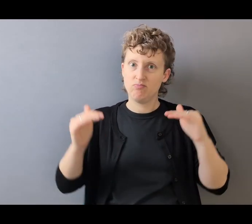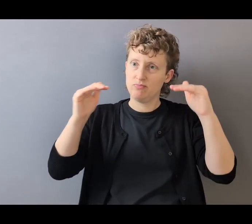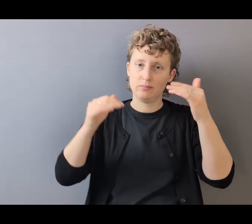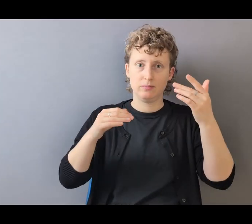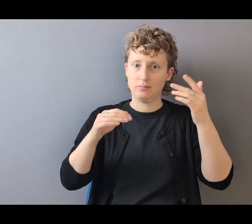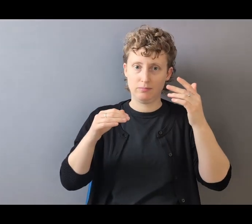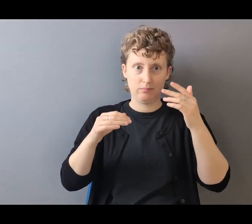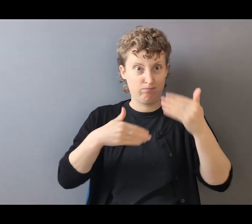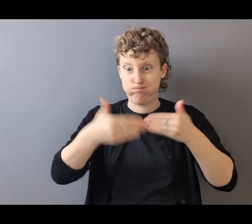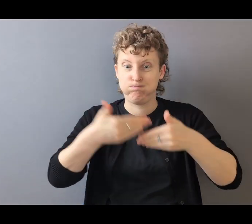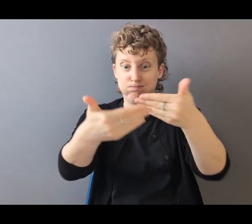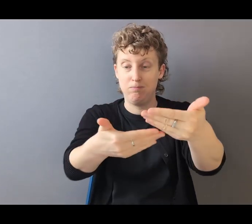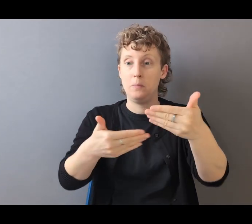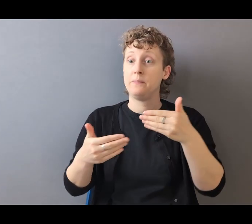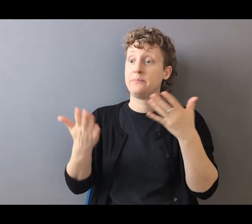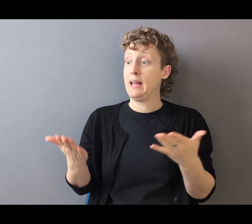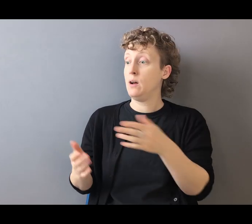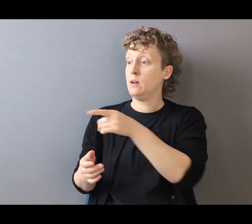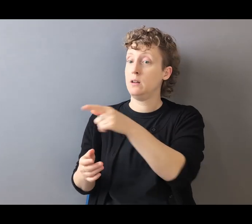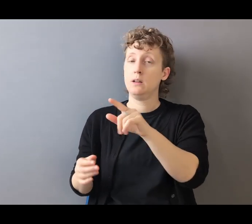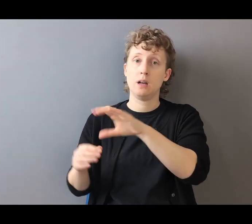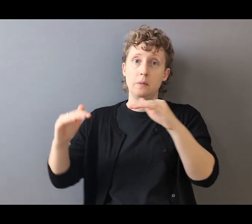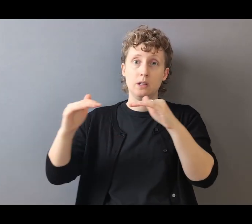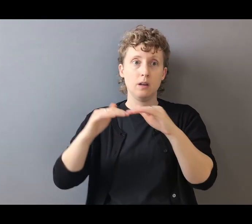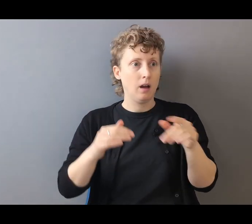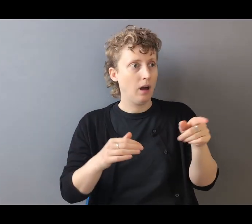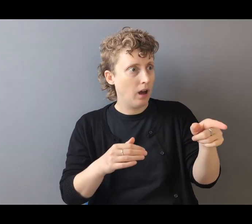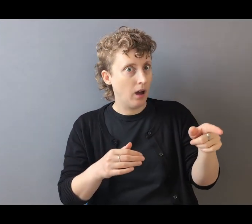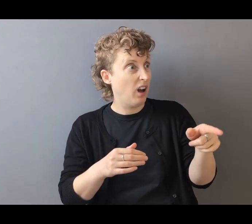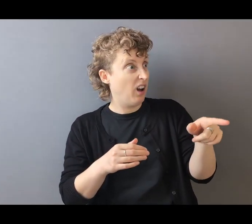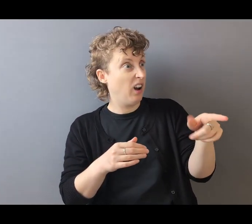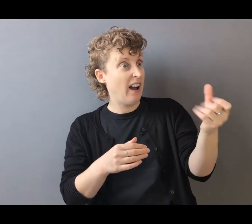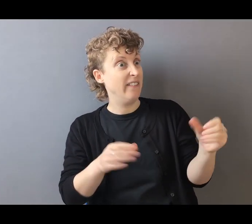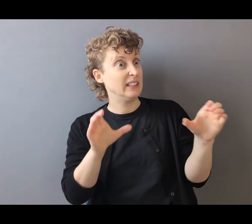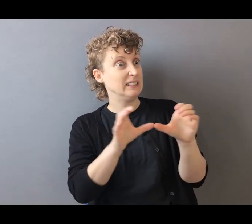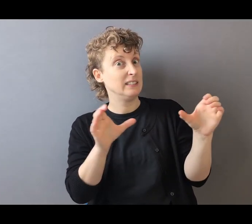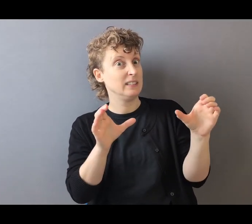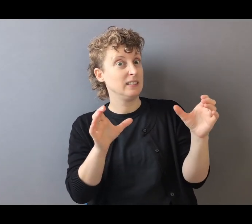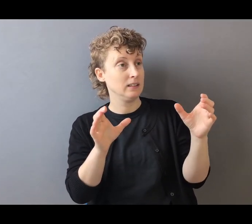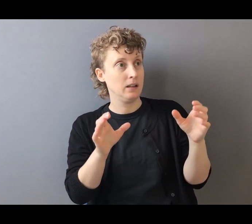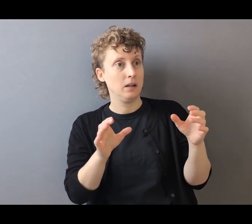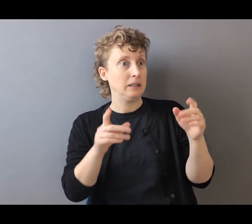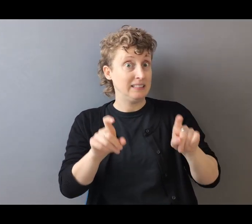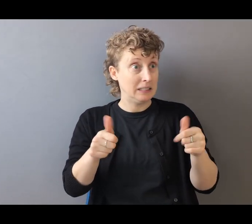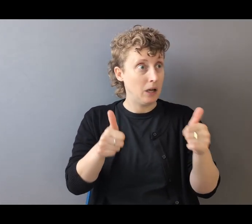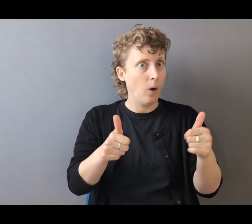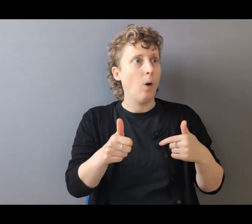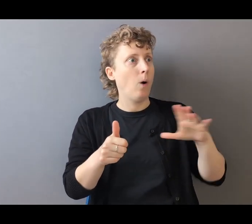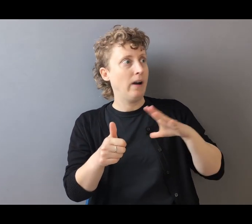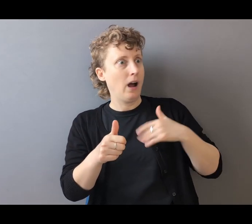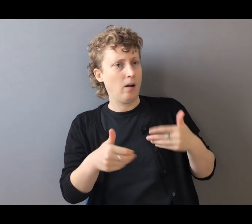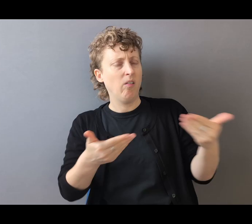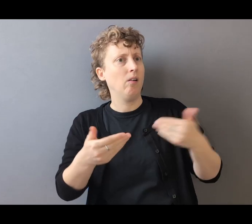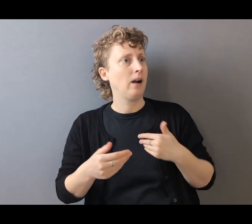recognize that people actually want to pay for just to, you know, to have it like a badge. So if I turn